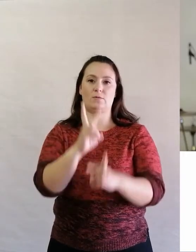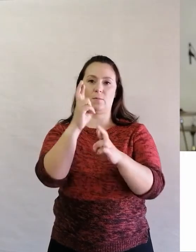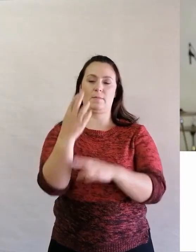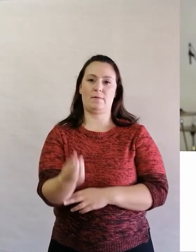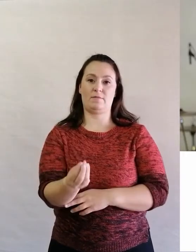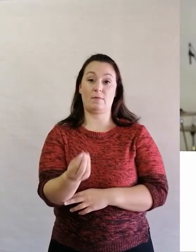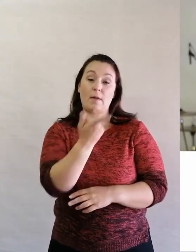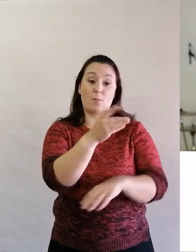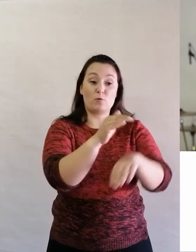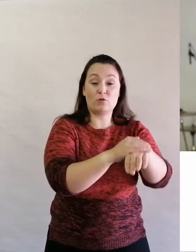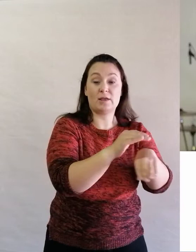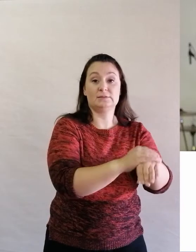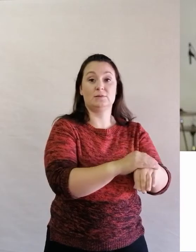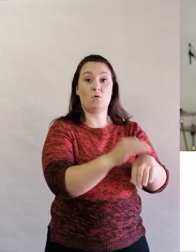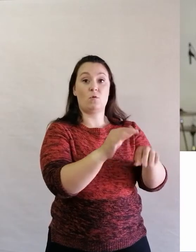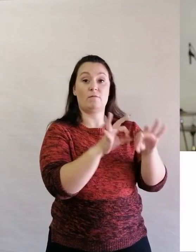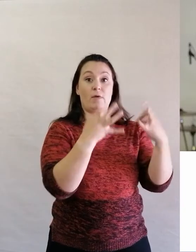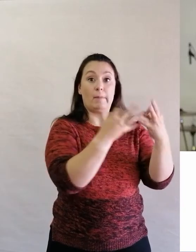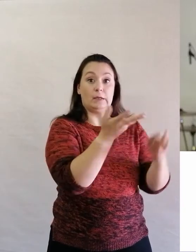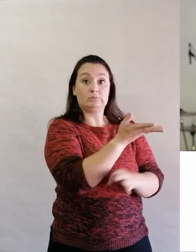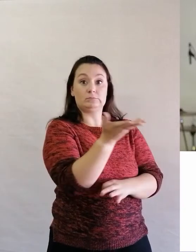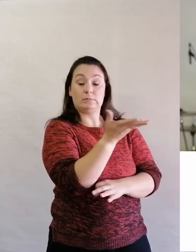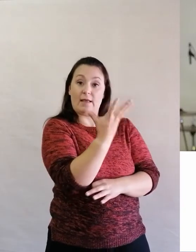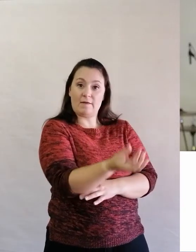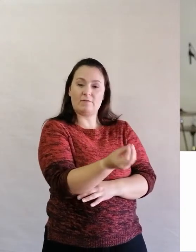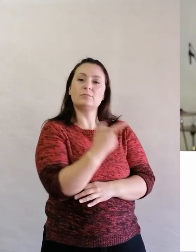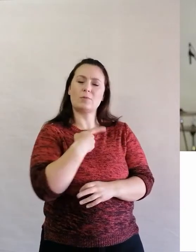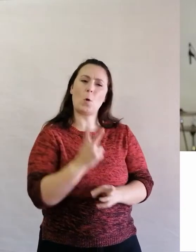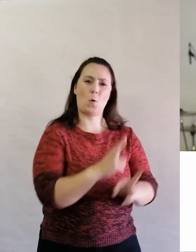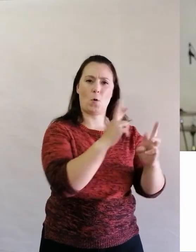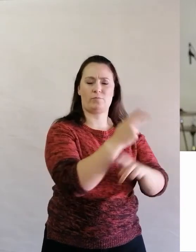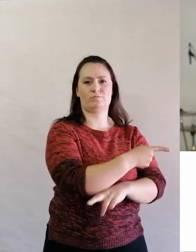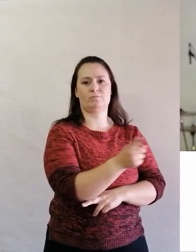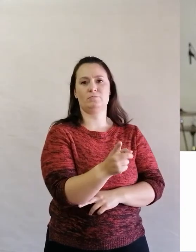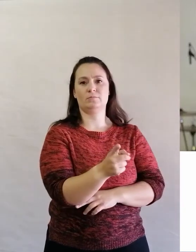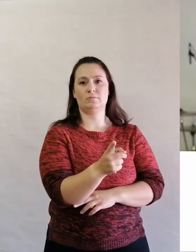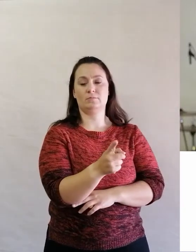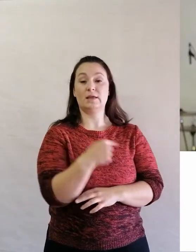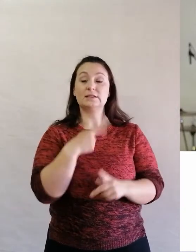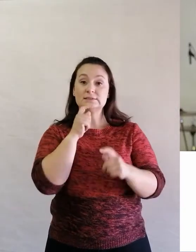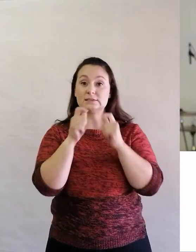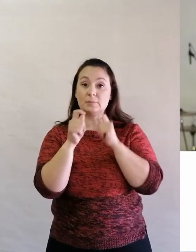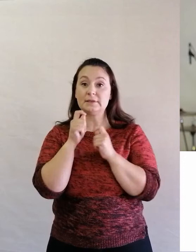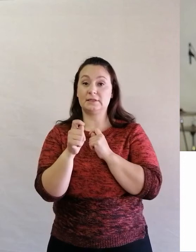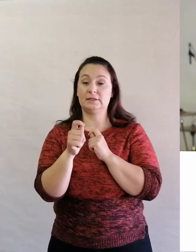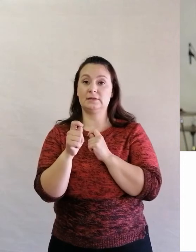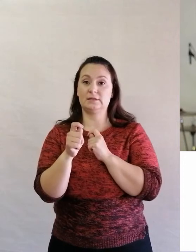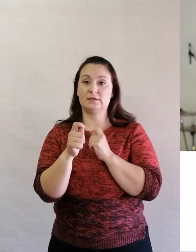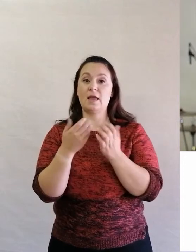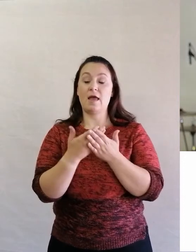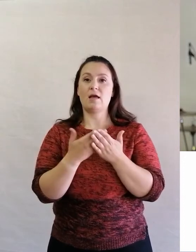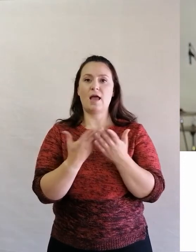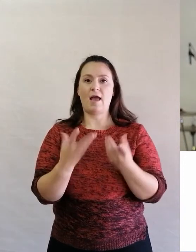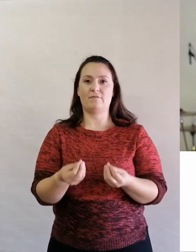friends who are like that, I need to encourage you with that there is hope. My testimony is kind of there are some dramatic parts